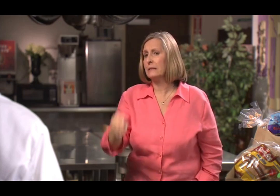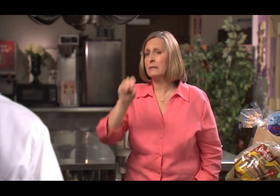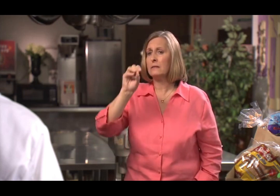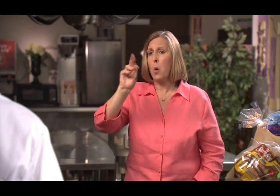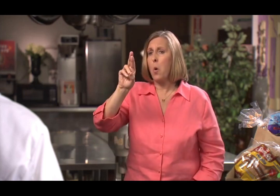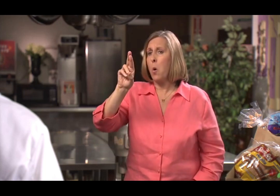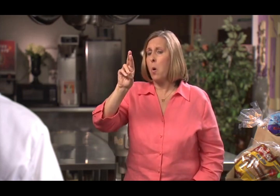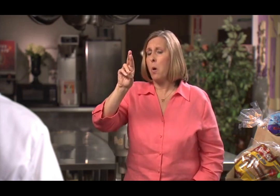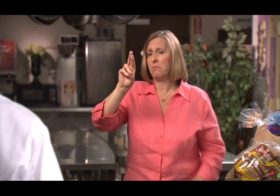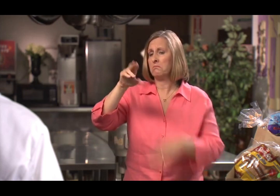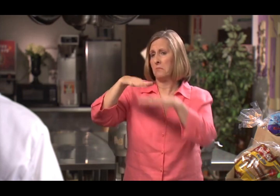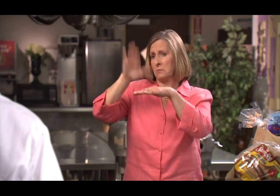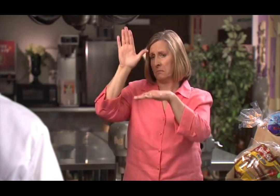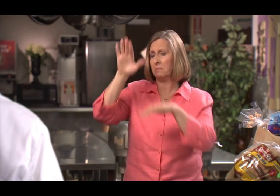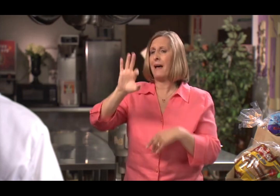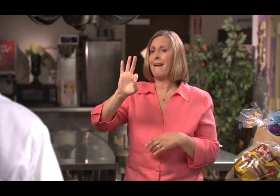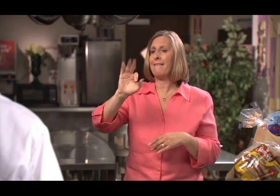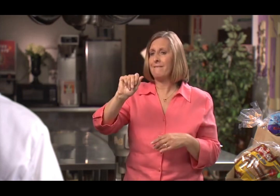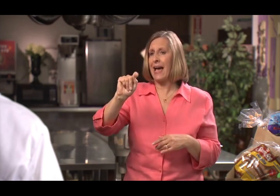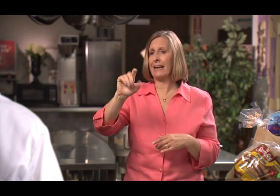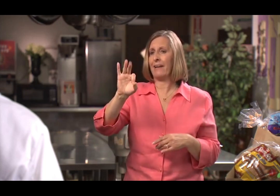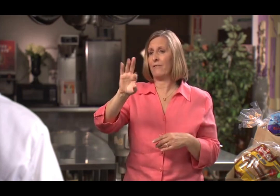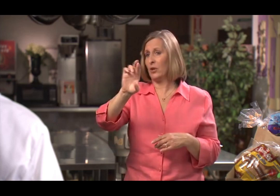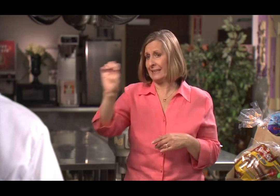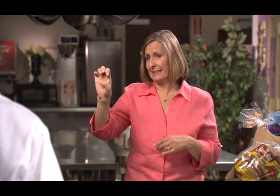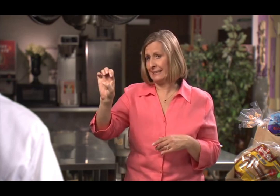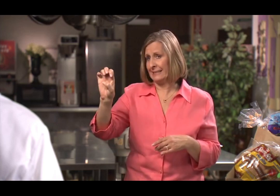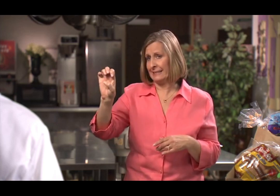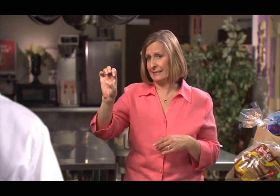90% fat-free or higher is best.